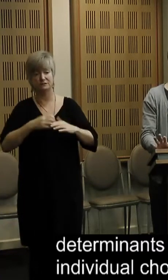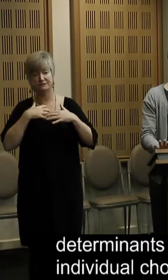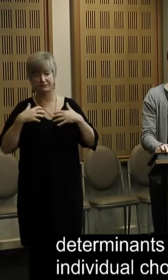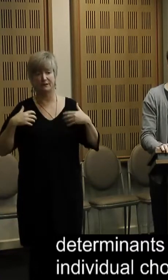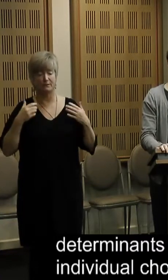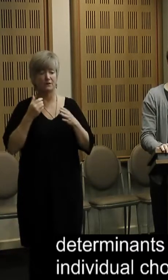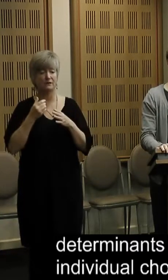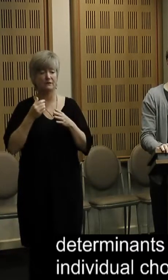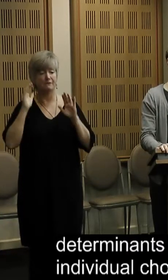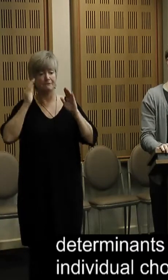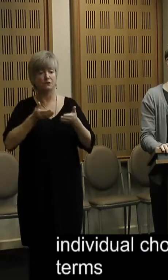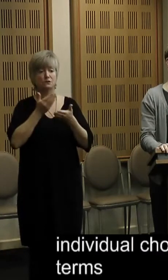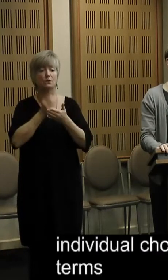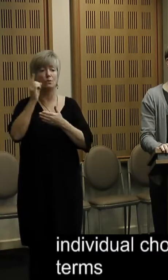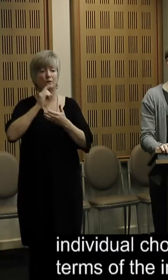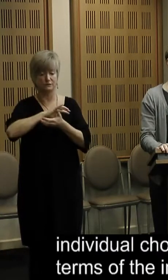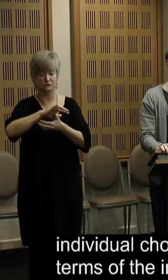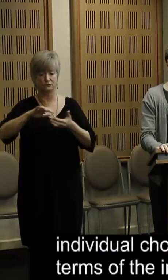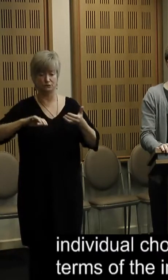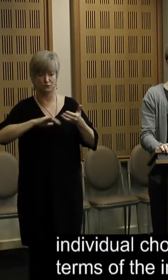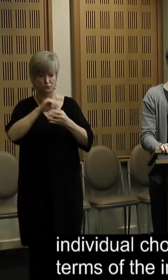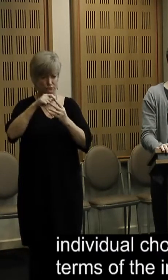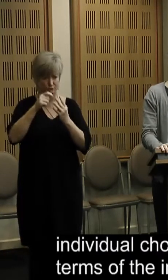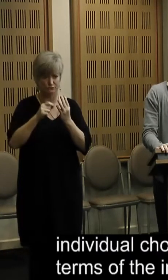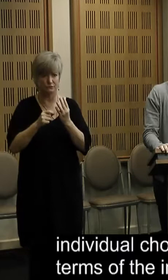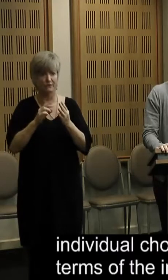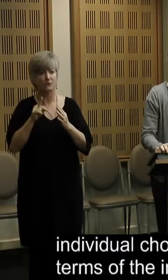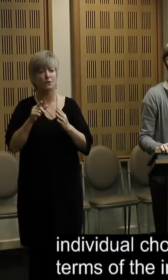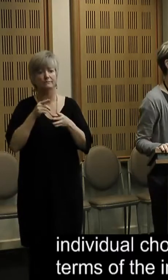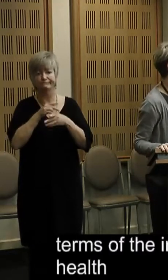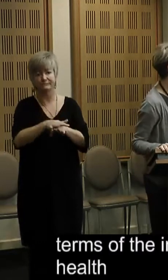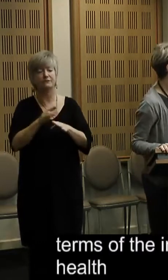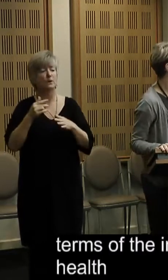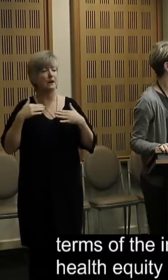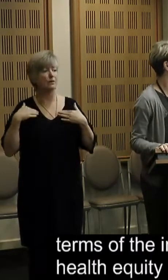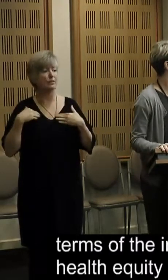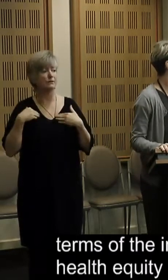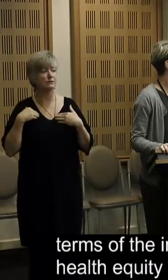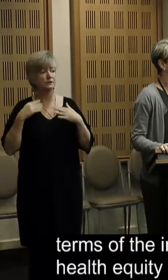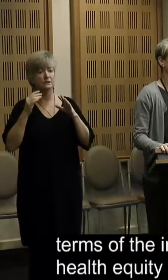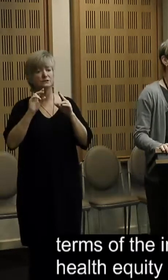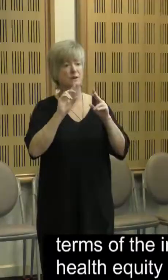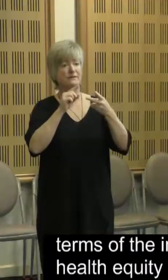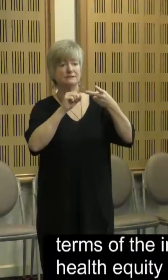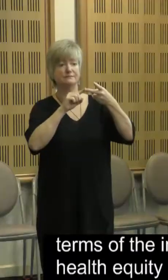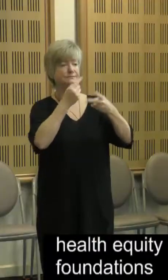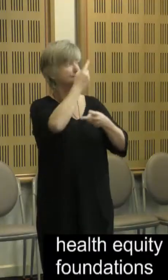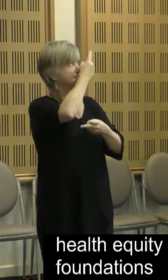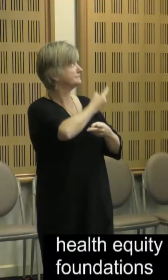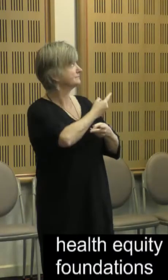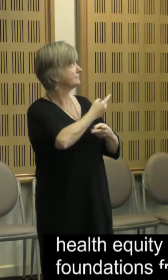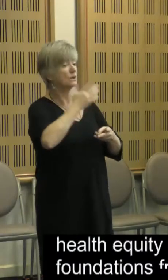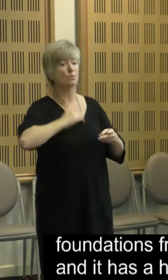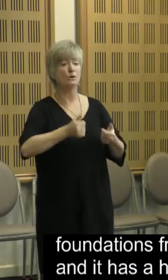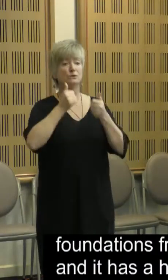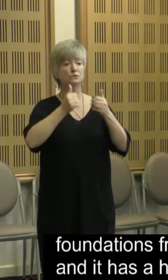huge focus on the social determinants of health. So we say as an organisation, and it's up there in the second dot point, so we want good health